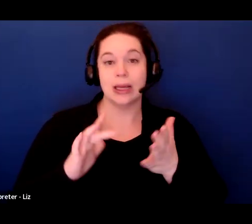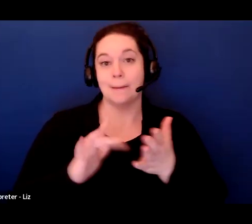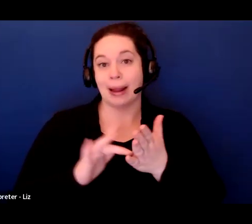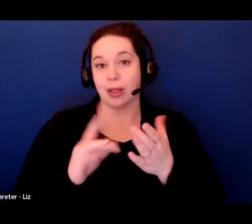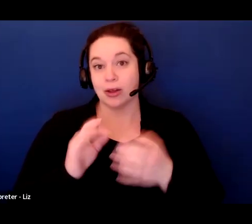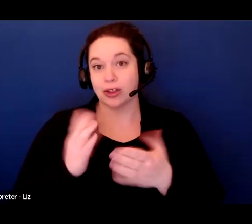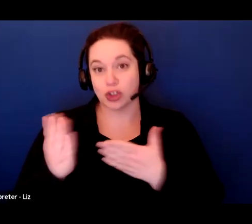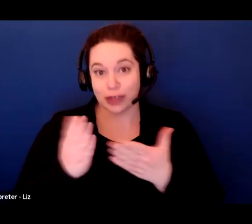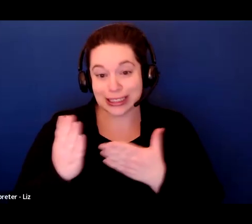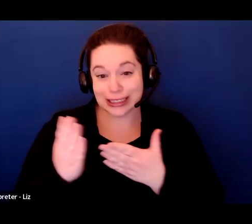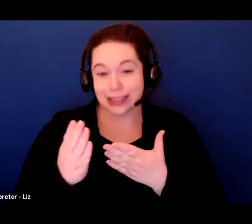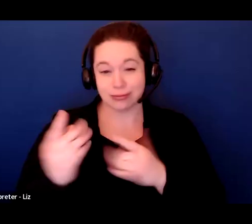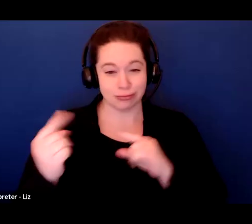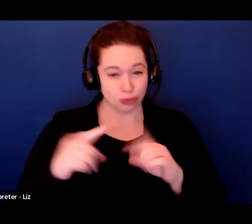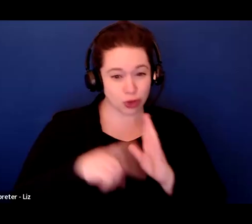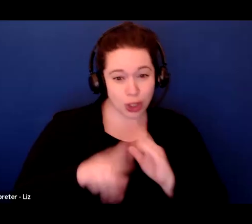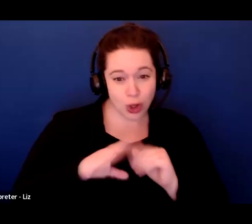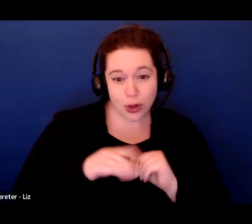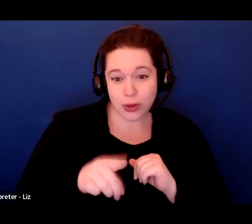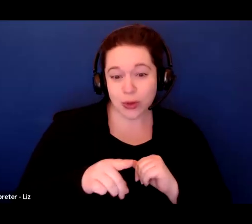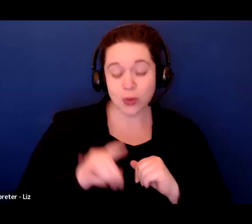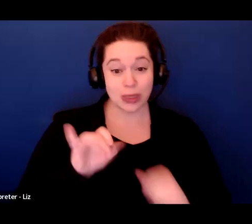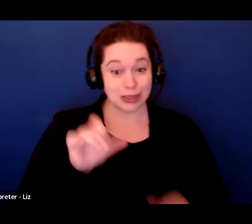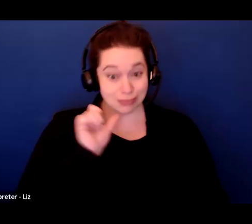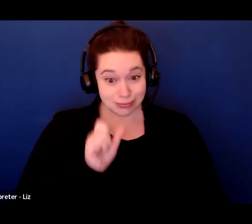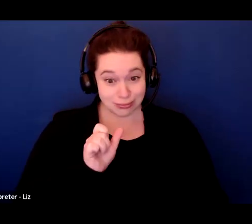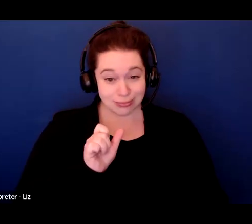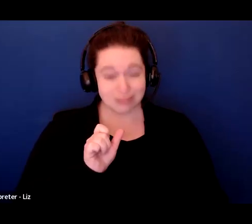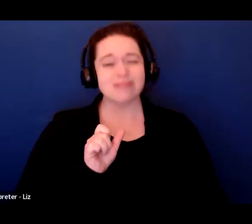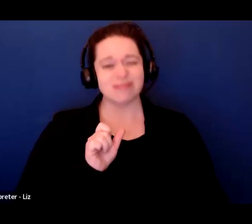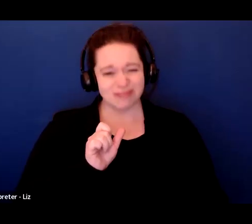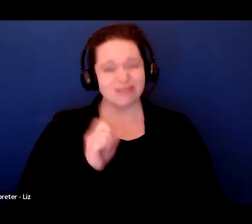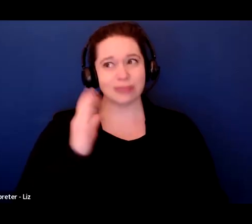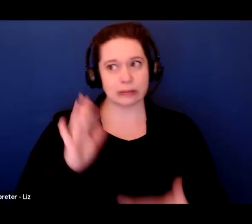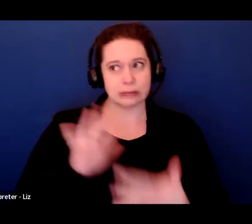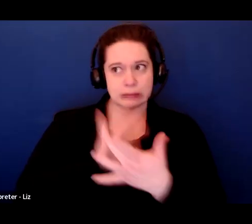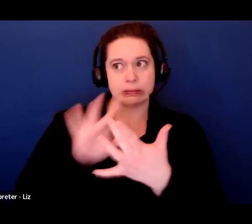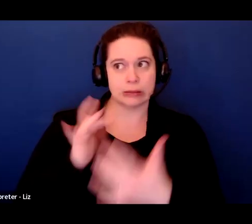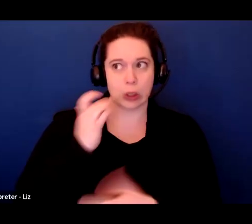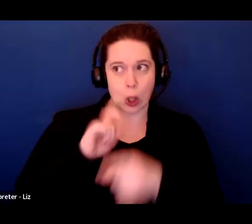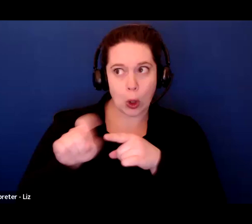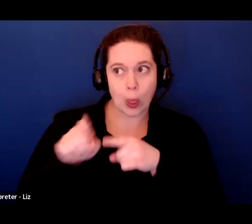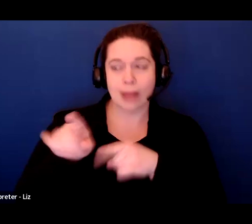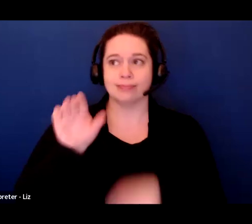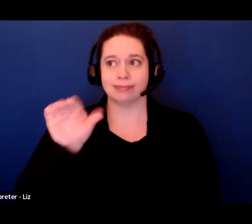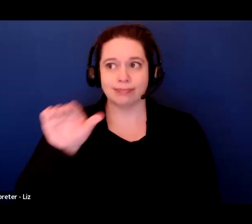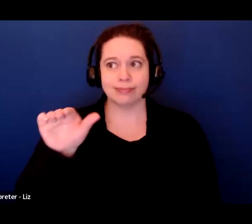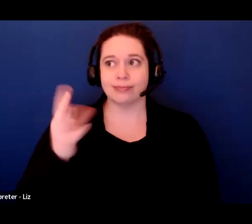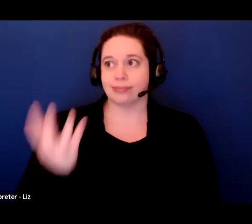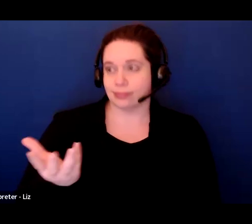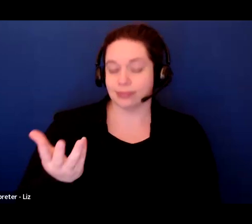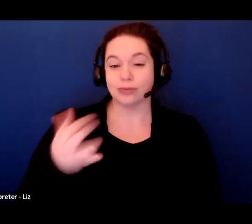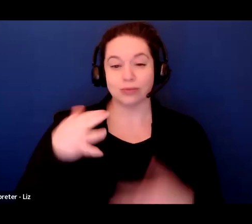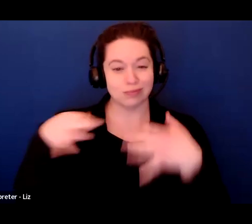medical services to check on you? If not, you probably want to call them and tell them that you know what